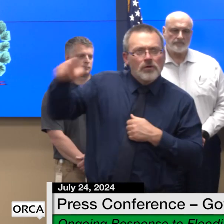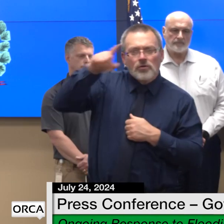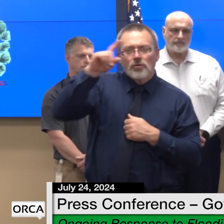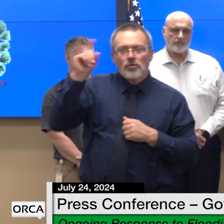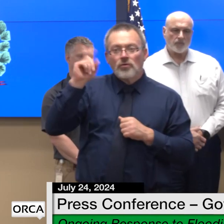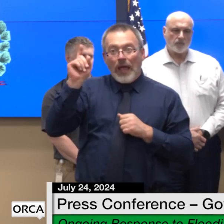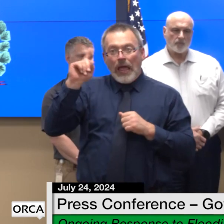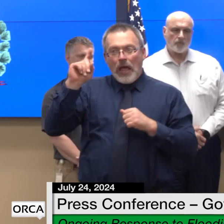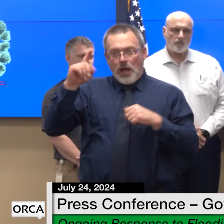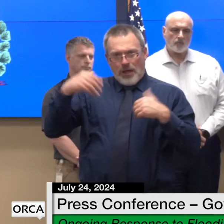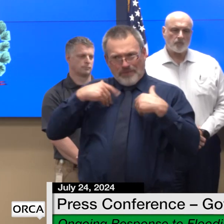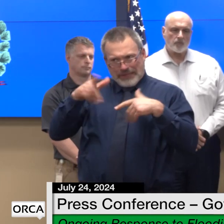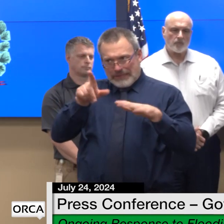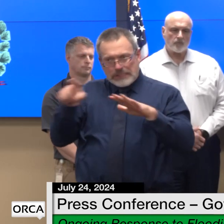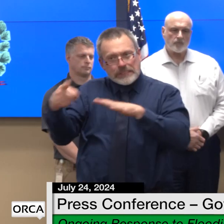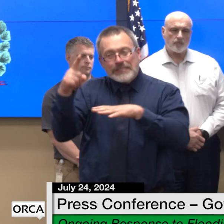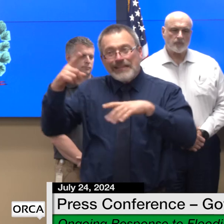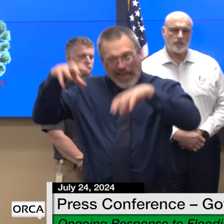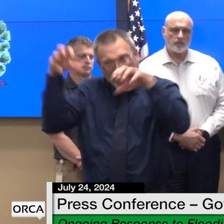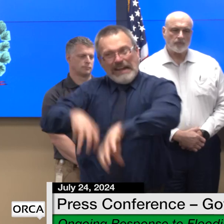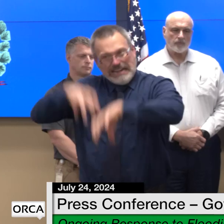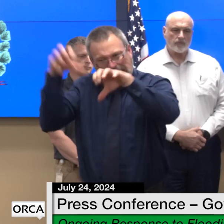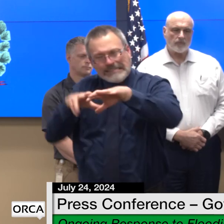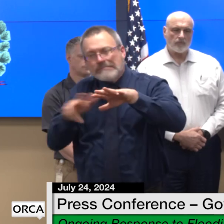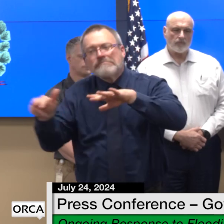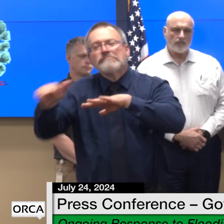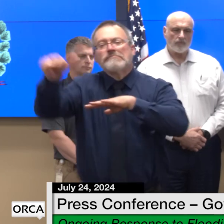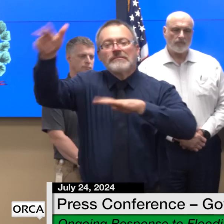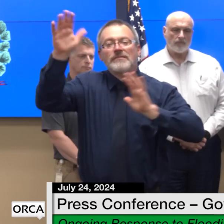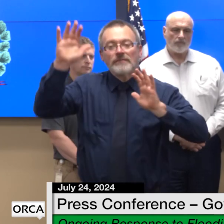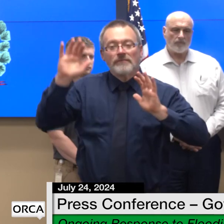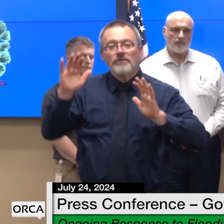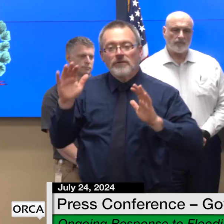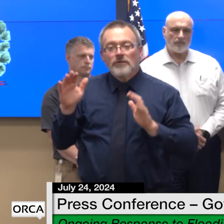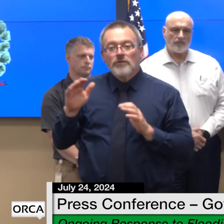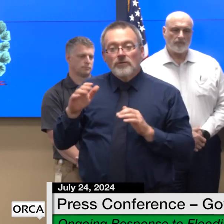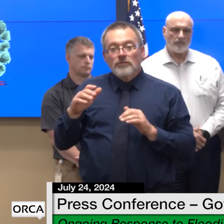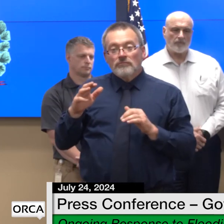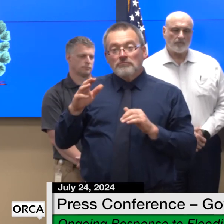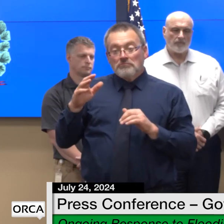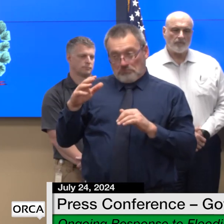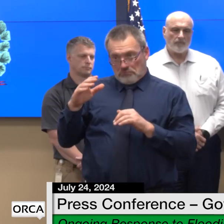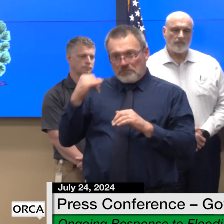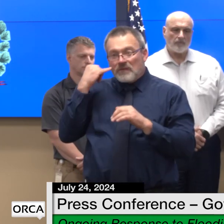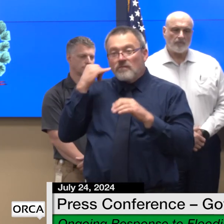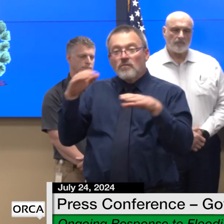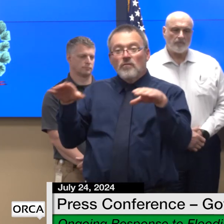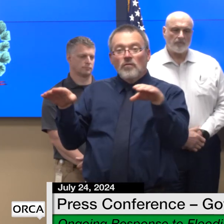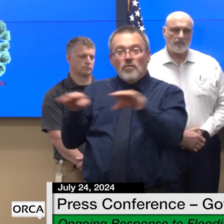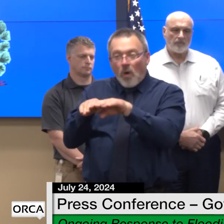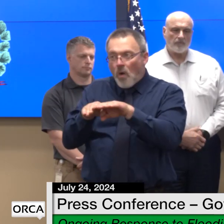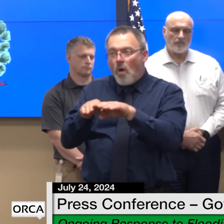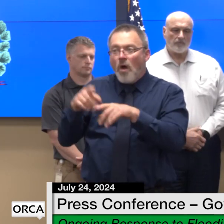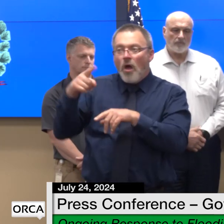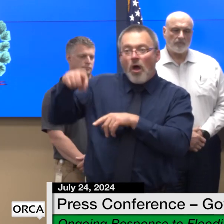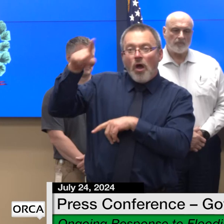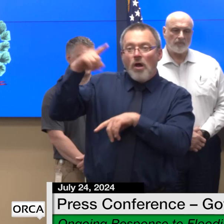rains. Trails closed due to flooding or storm damage may seem tempting to explore, but doing